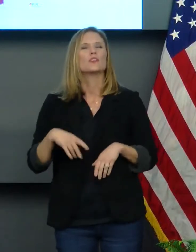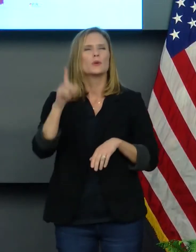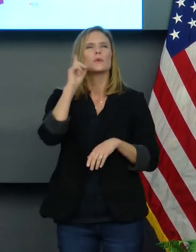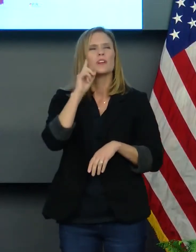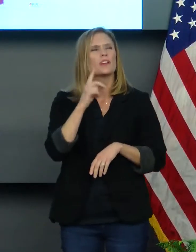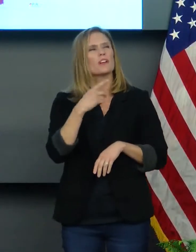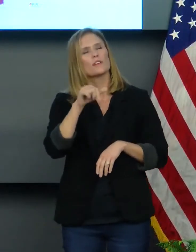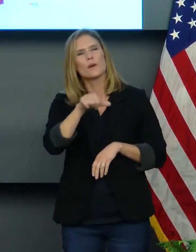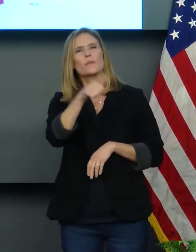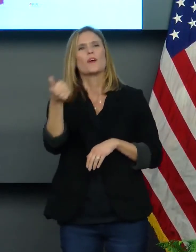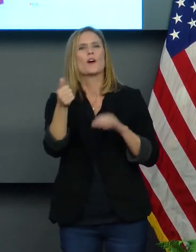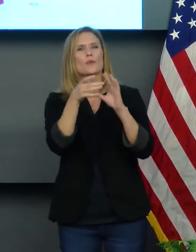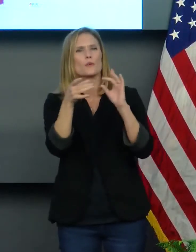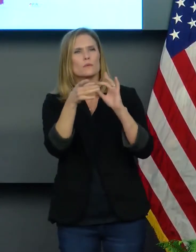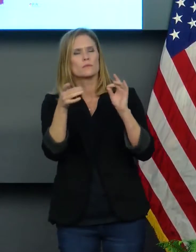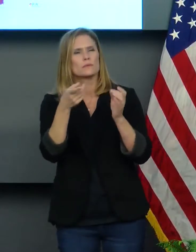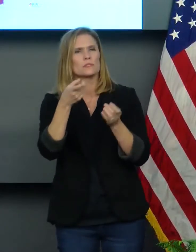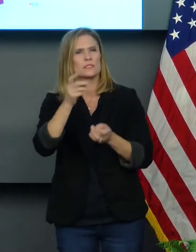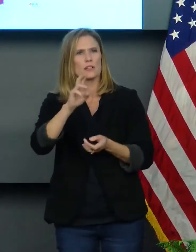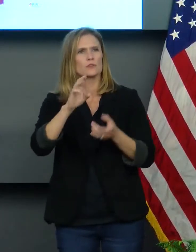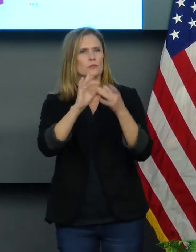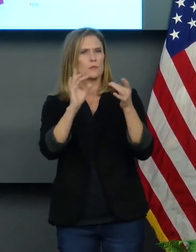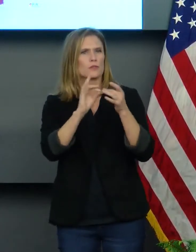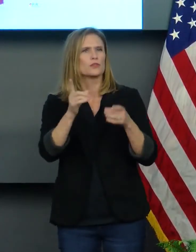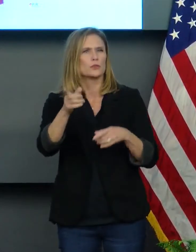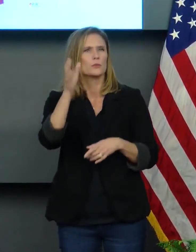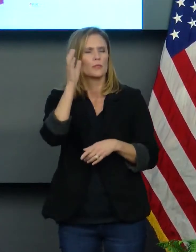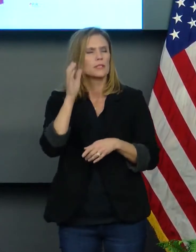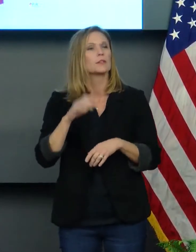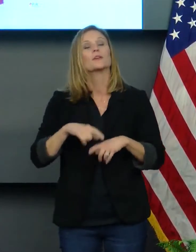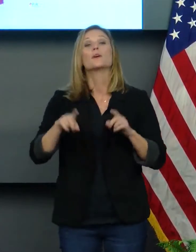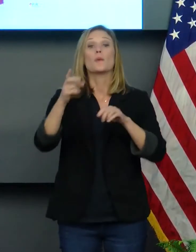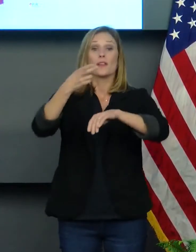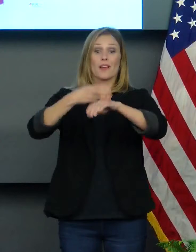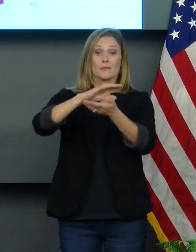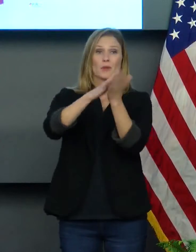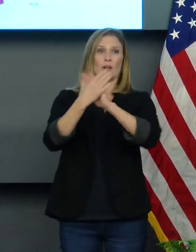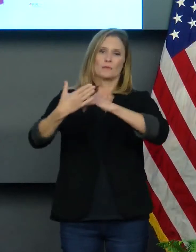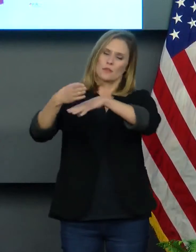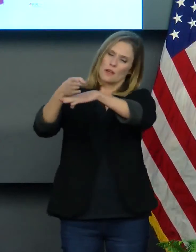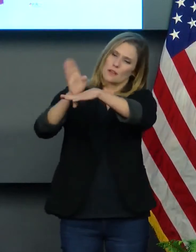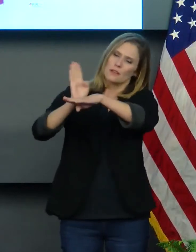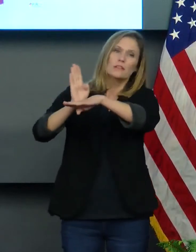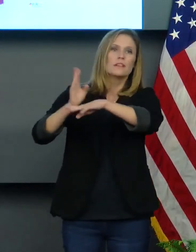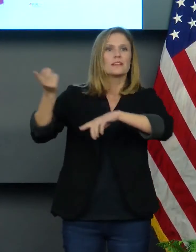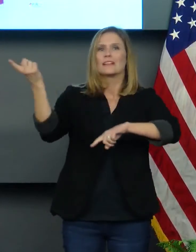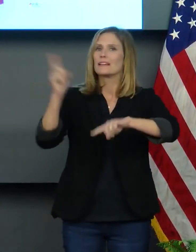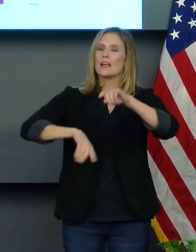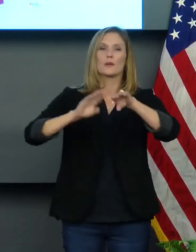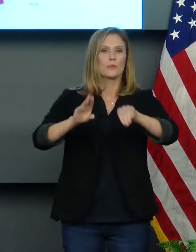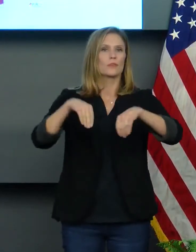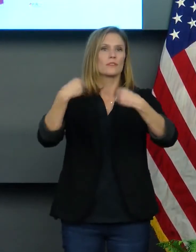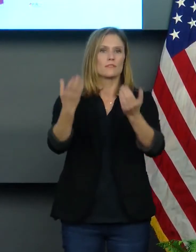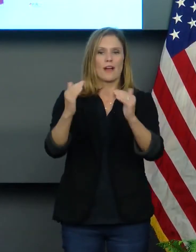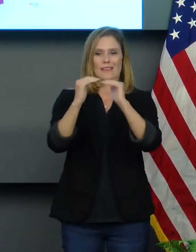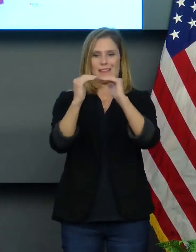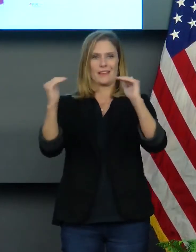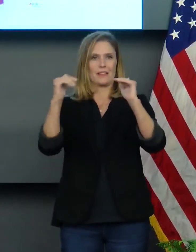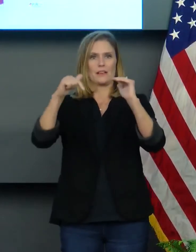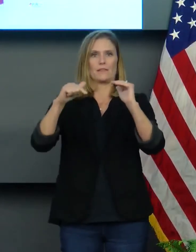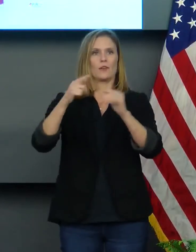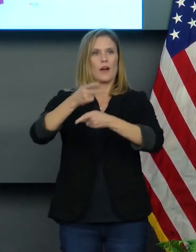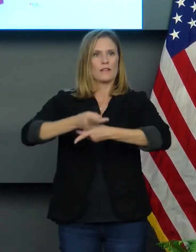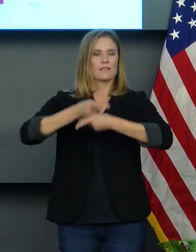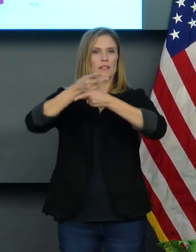Dr. Thomas's remarks. But when our hospitals get this busy, they cannot provide the level of